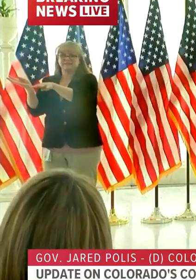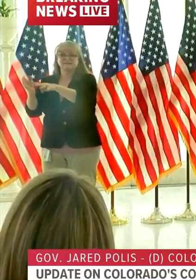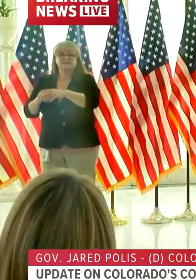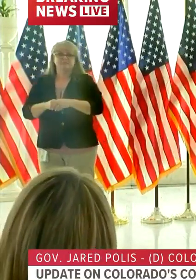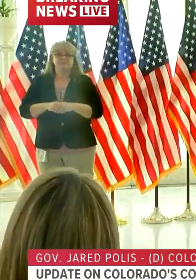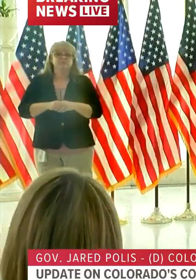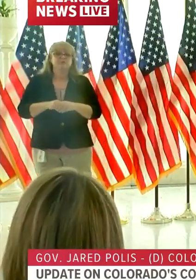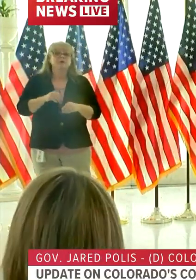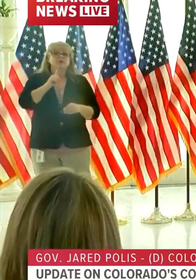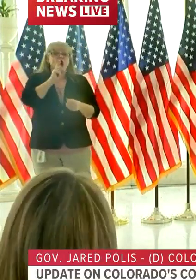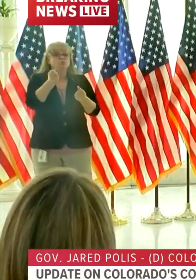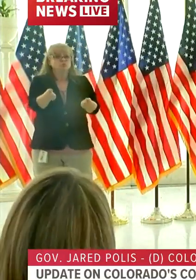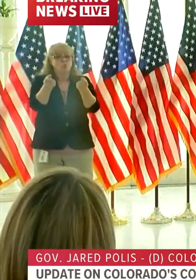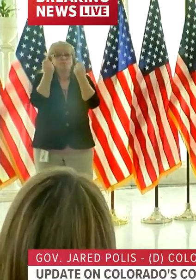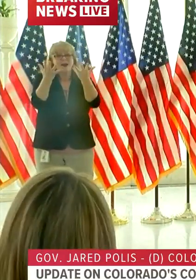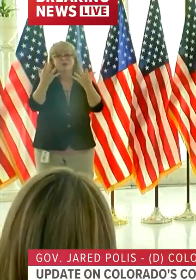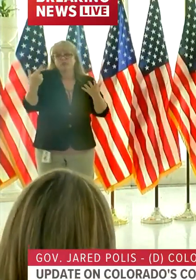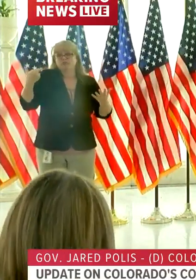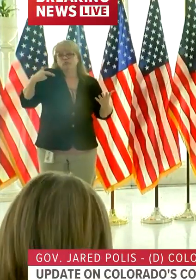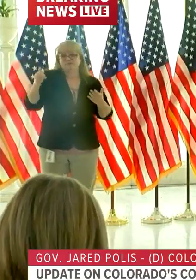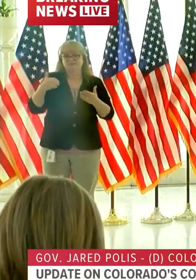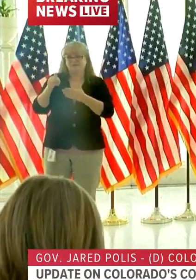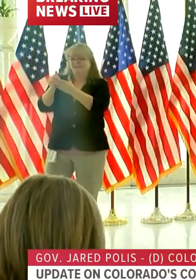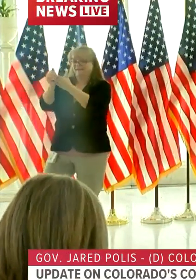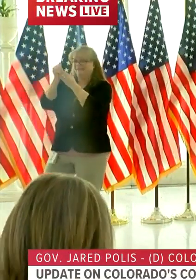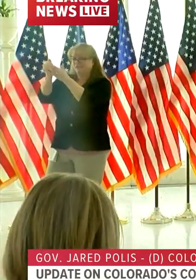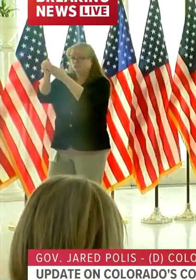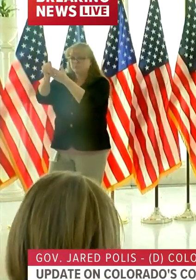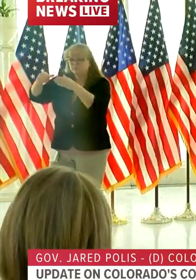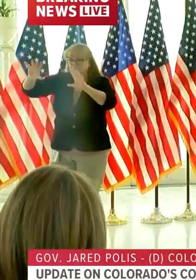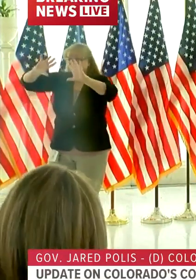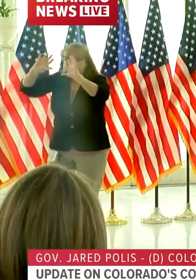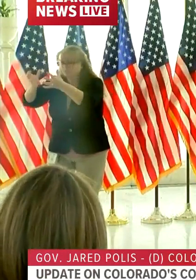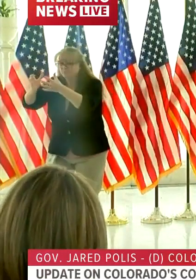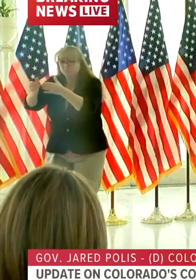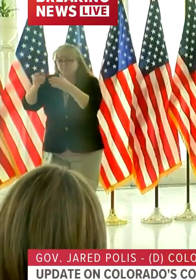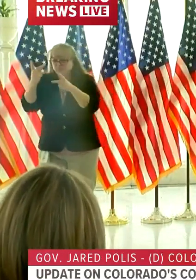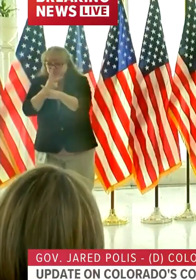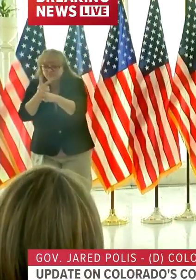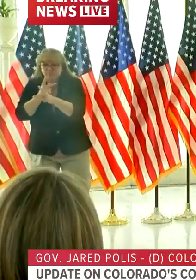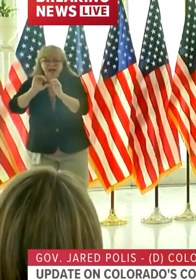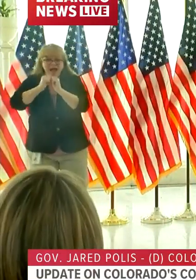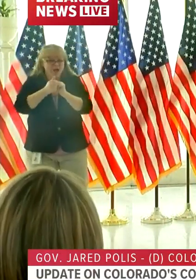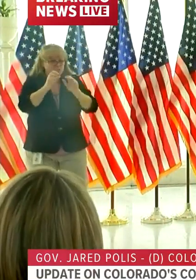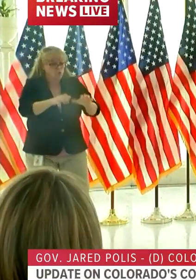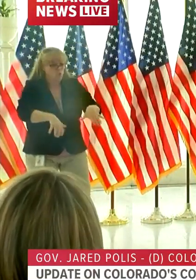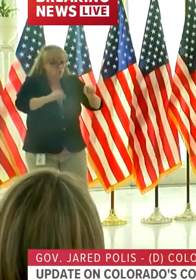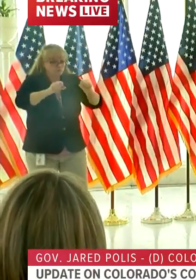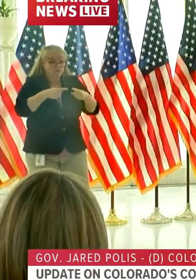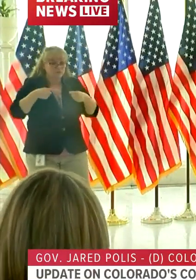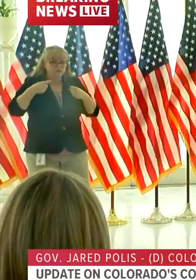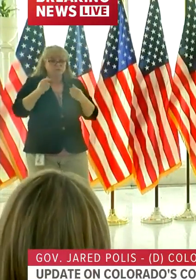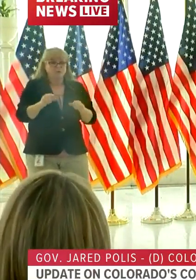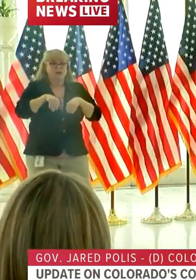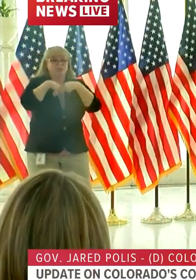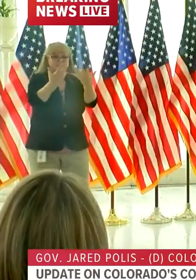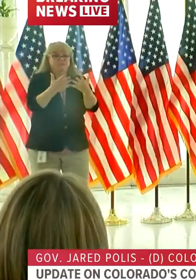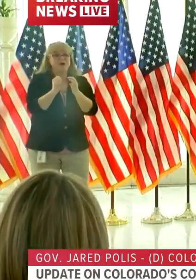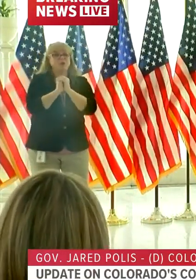across our state have risen to the occasion every Sunday since this has began, and will rise to the occasion on Easter